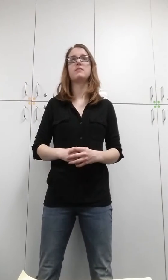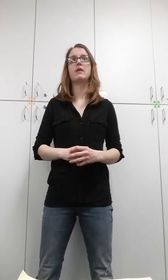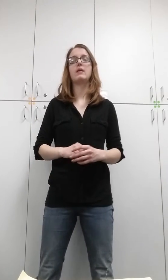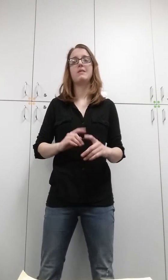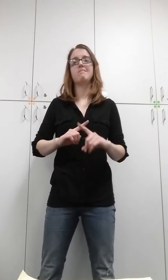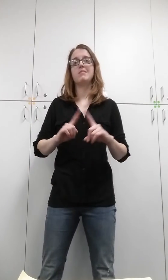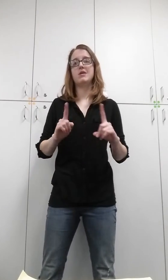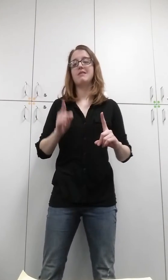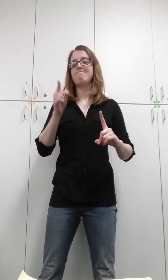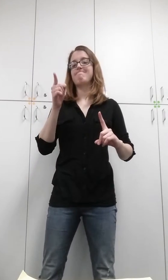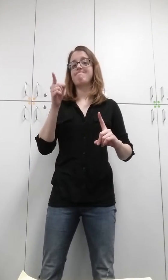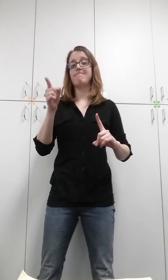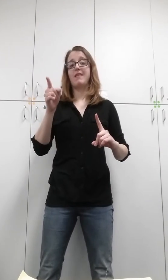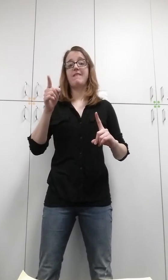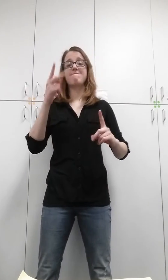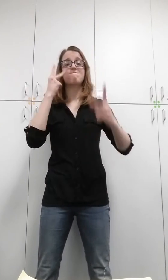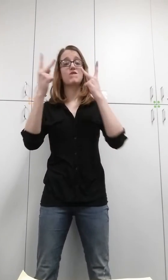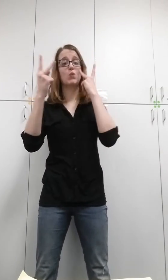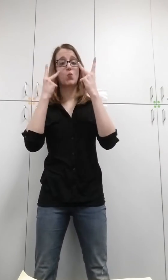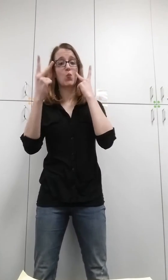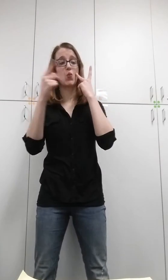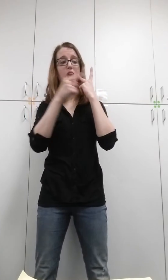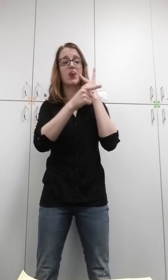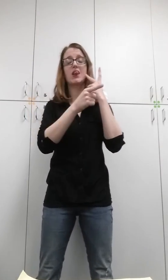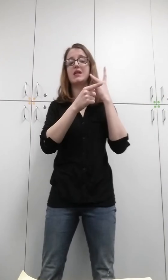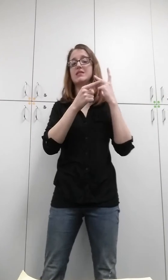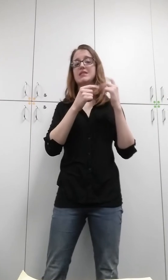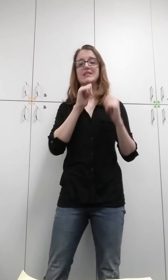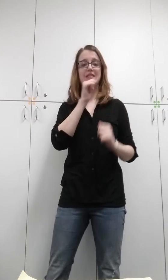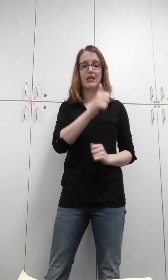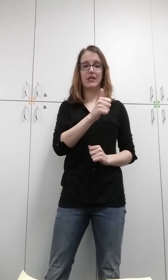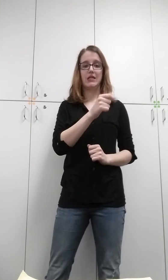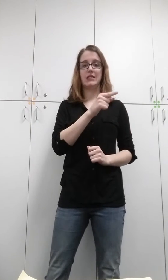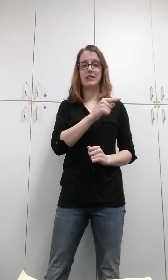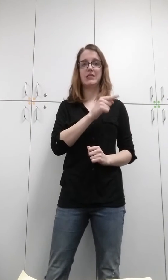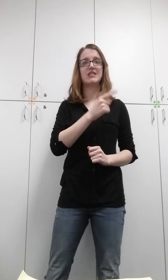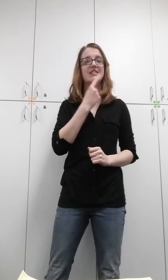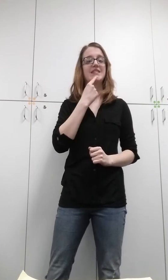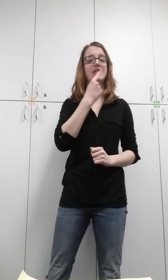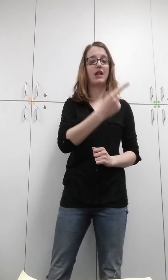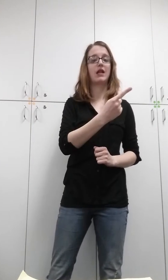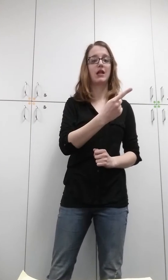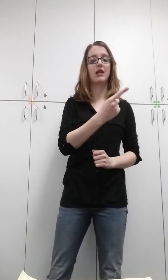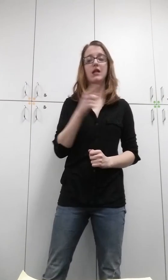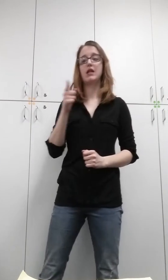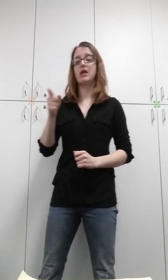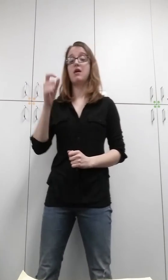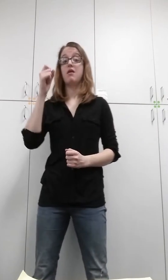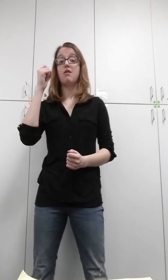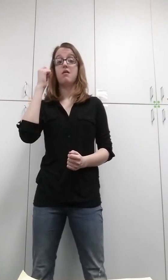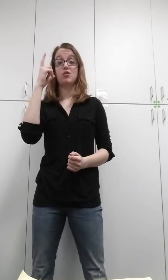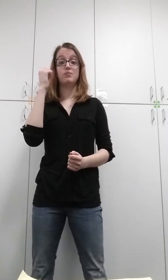is visual. You want people to understand, show the concept. Do it.